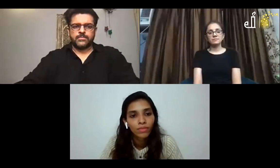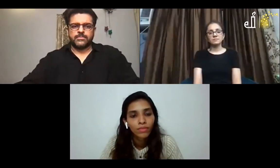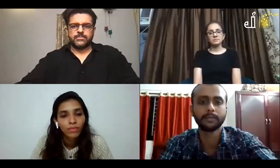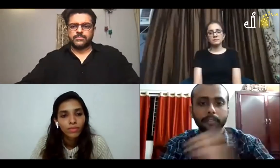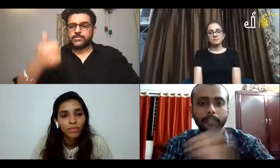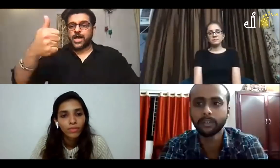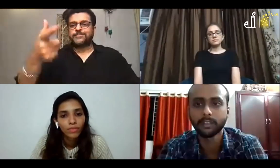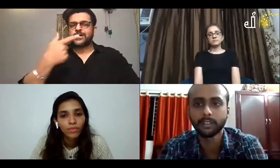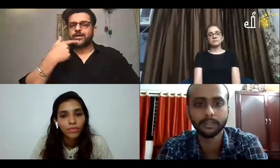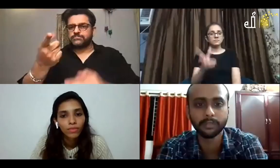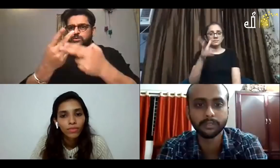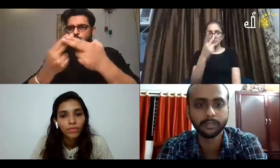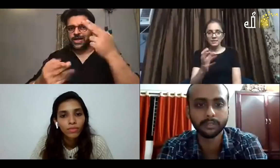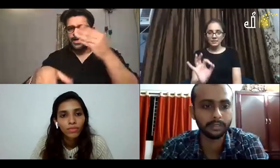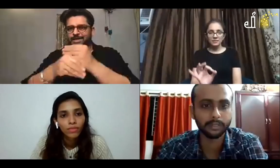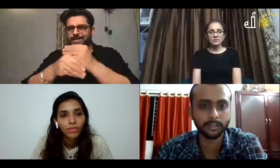Am I visible?